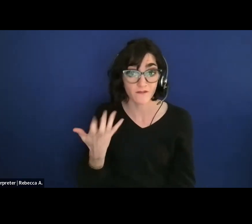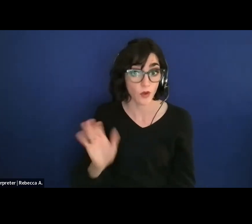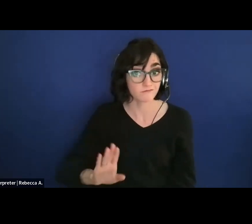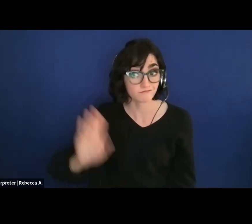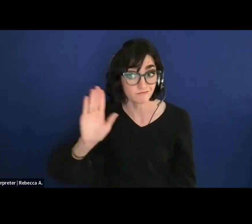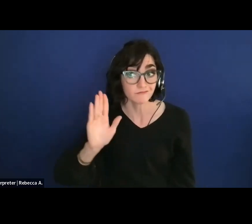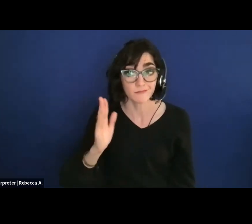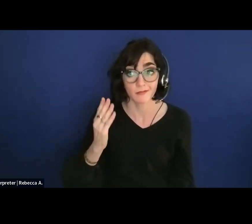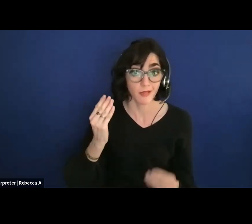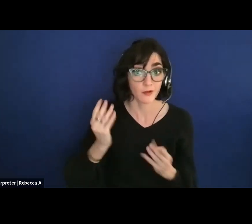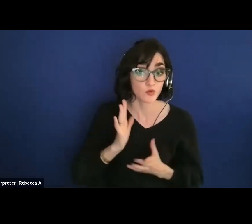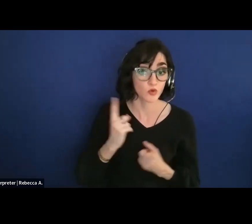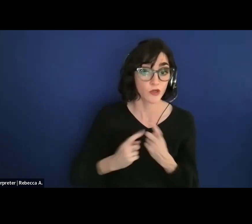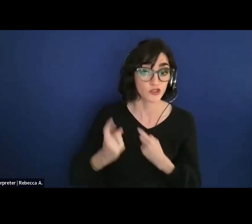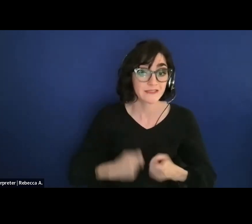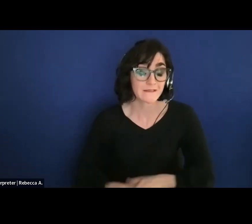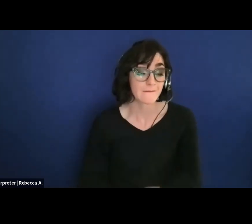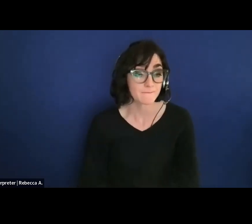are.